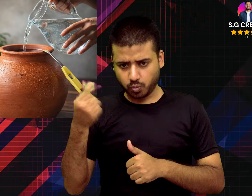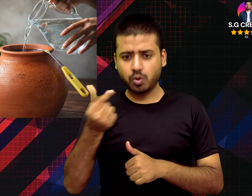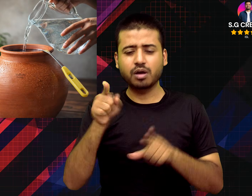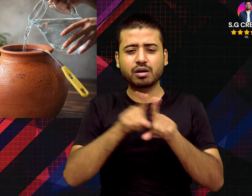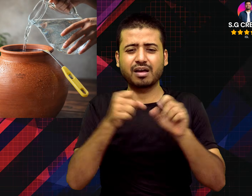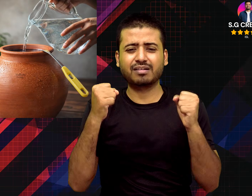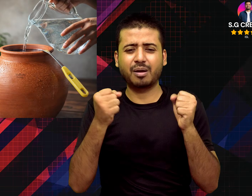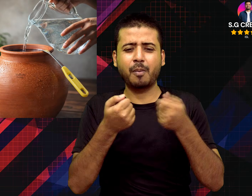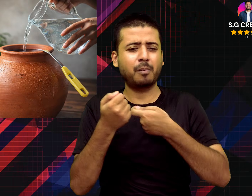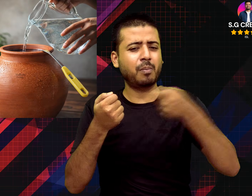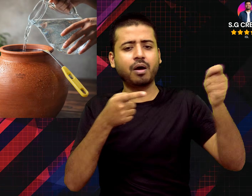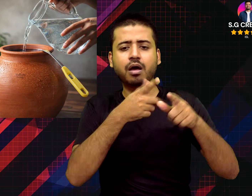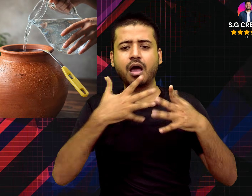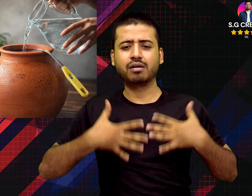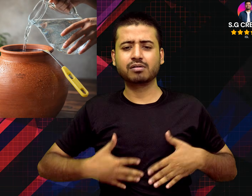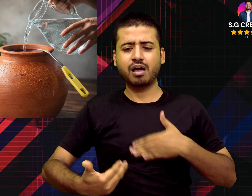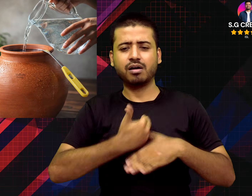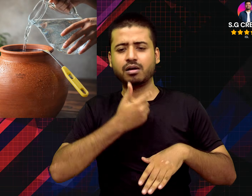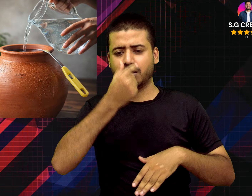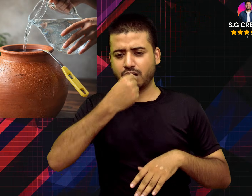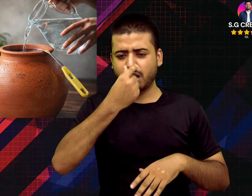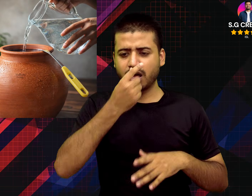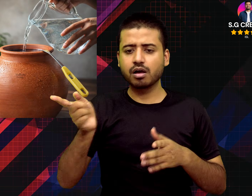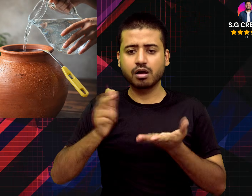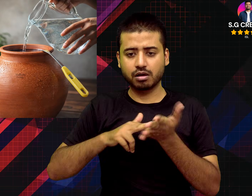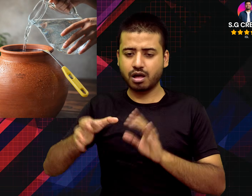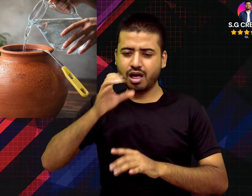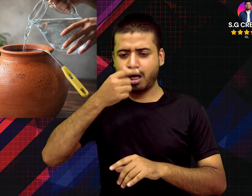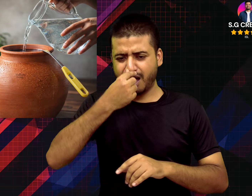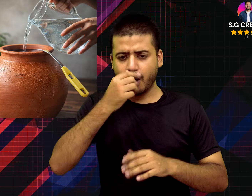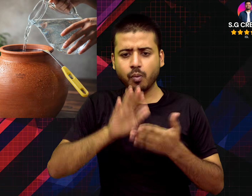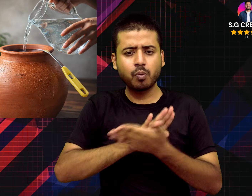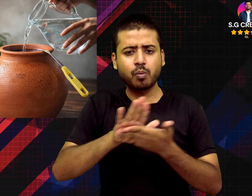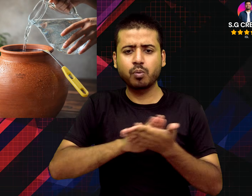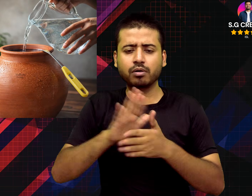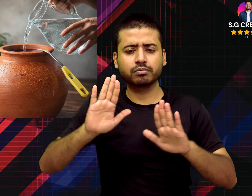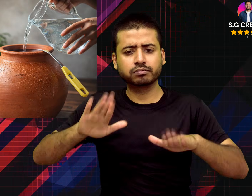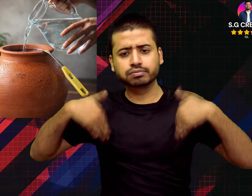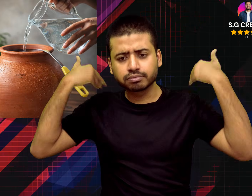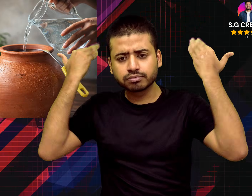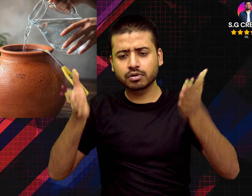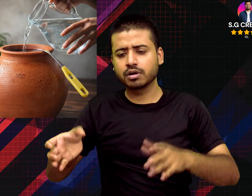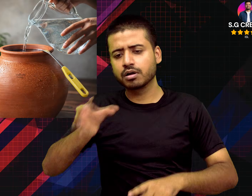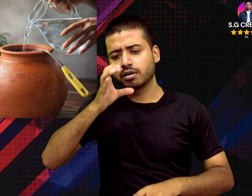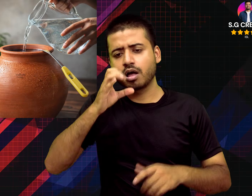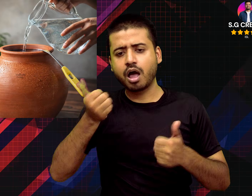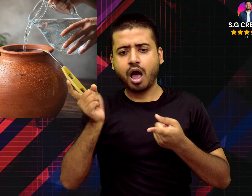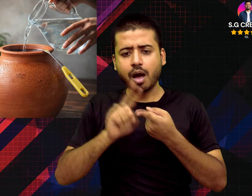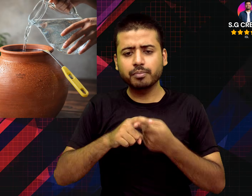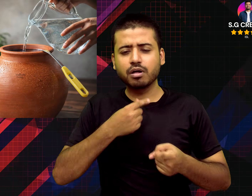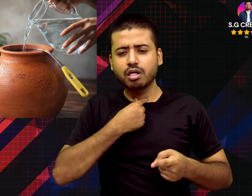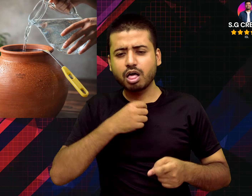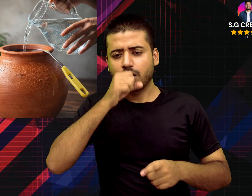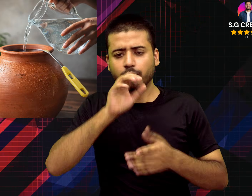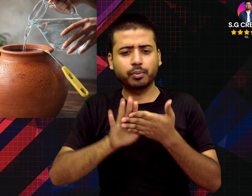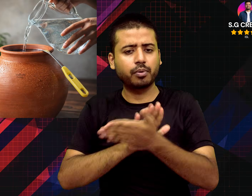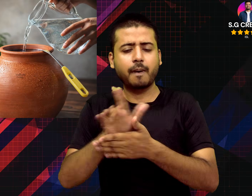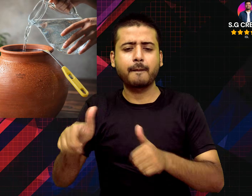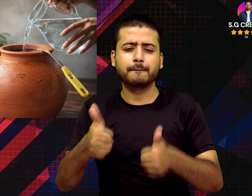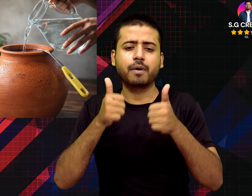ground for microbial life. Biofilm formation. Once inside the pores, bacteria begin to secrete a sticky,